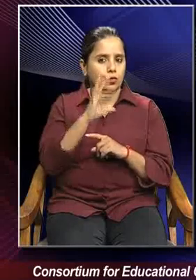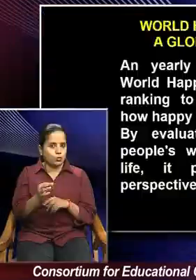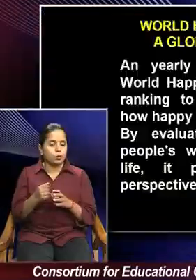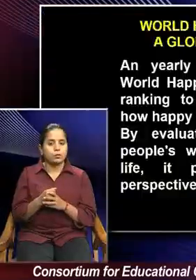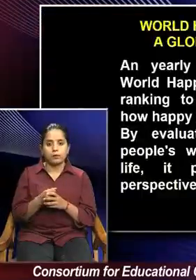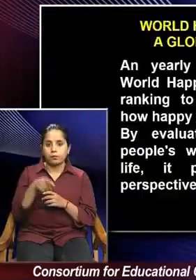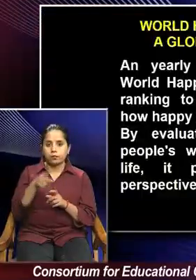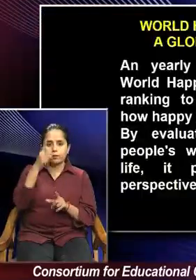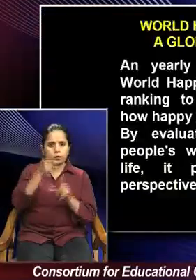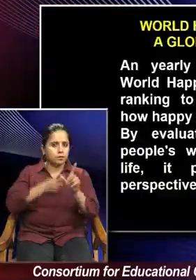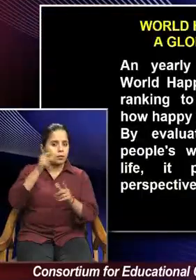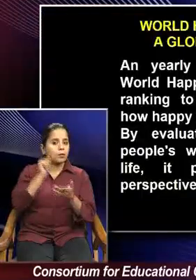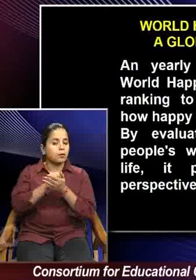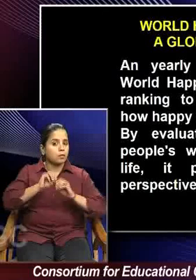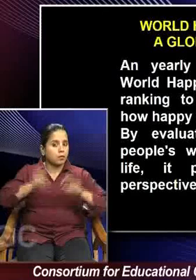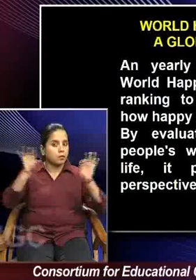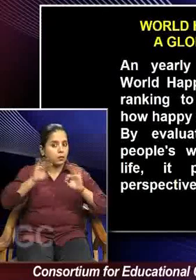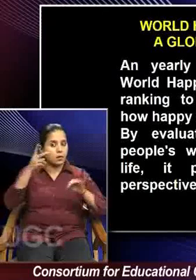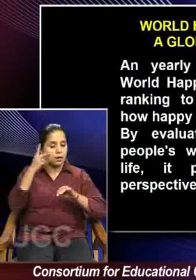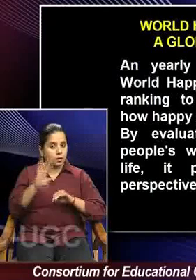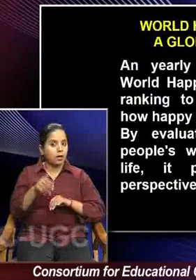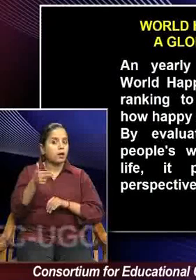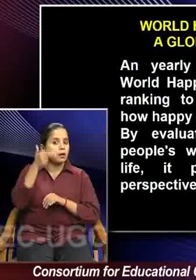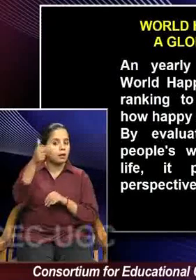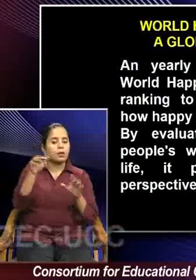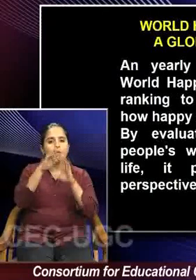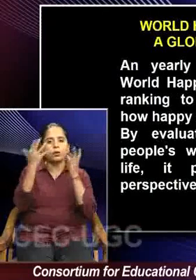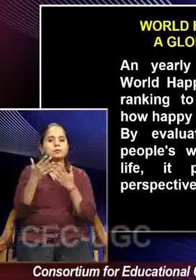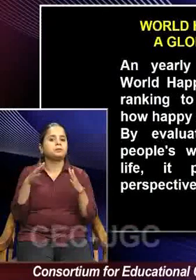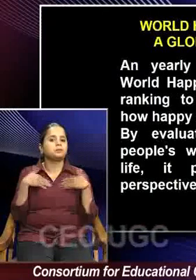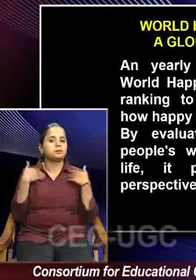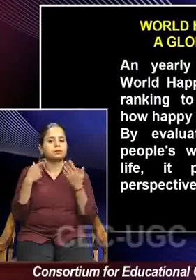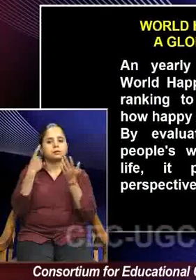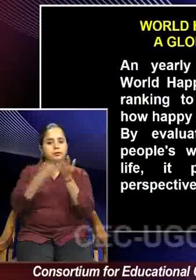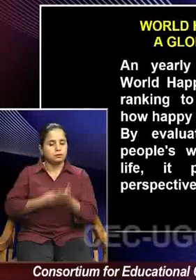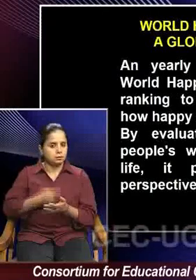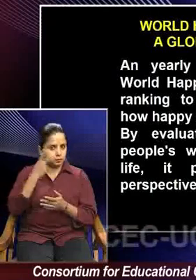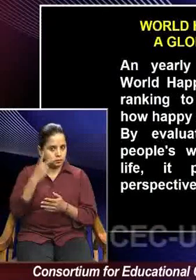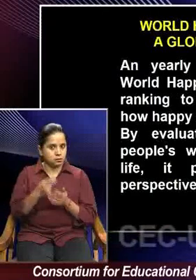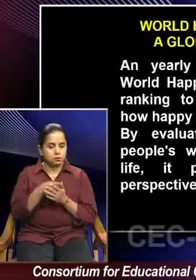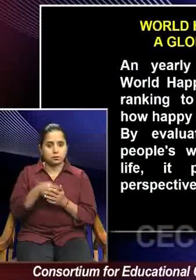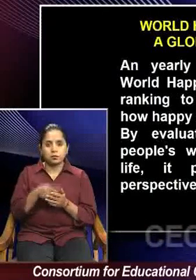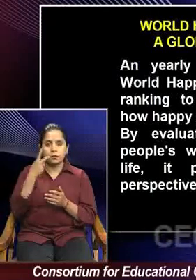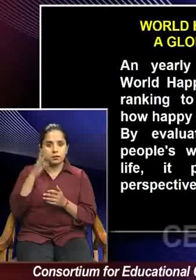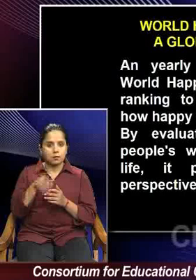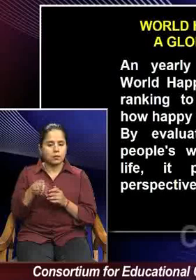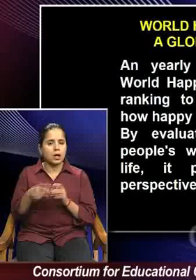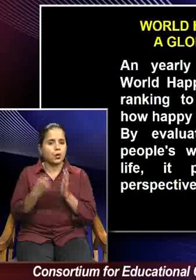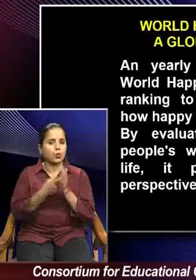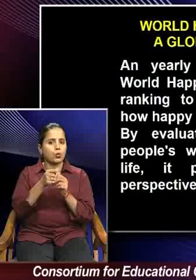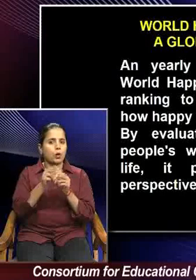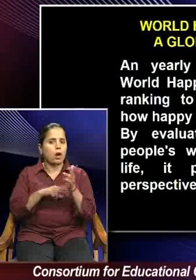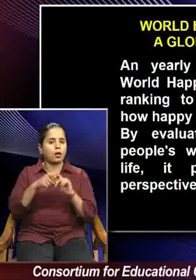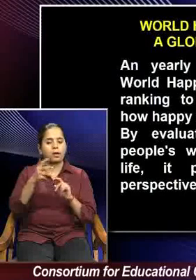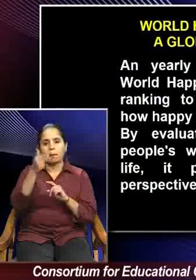An yearly publication called the World Happiness Reports assigns a ranking to